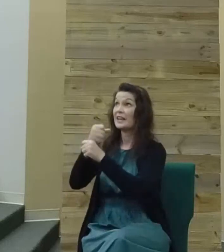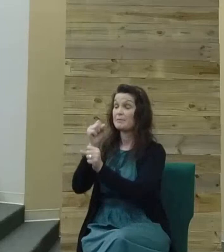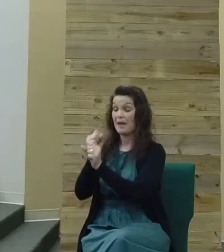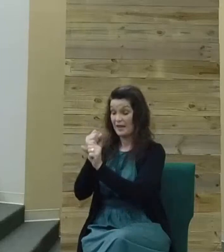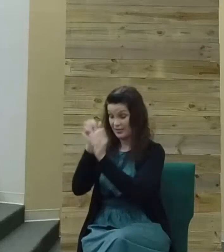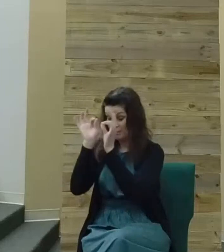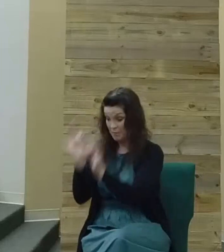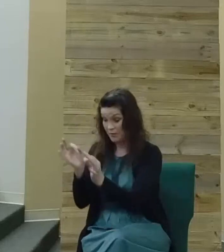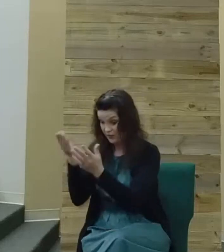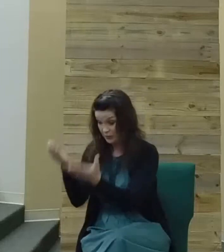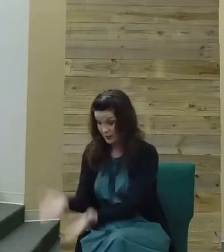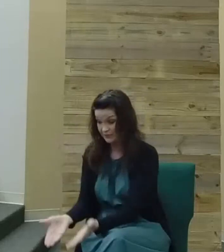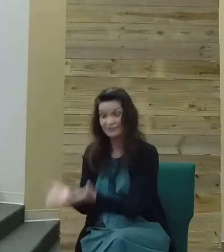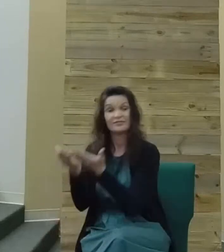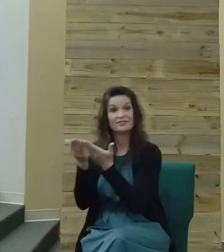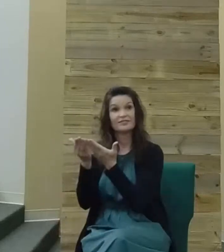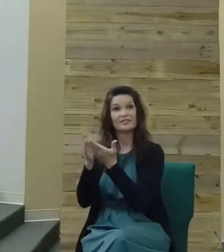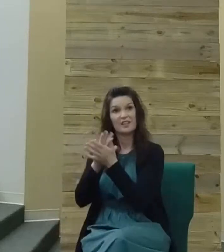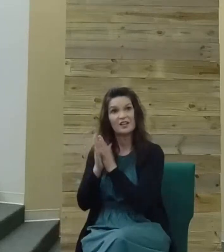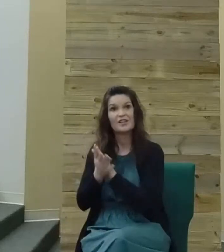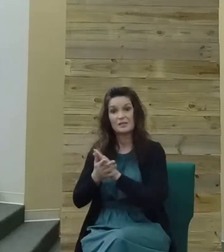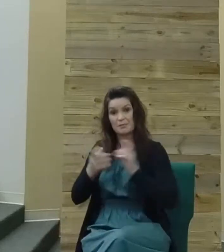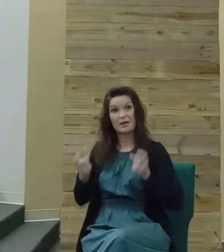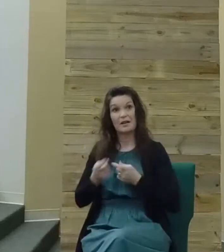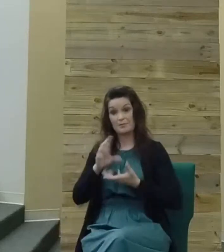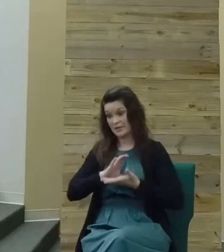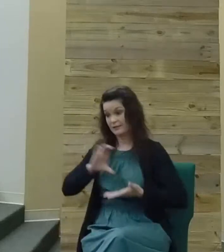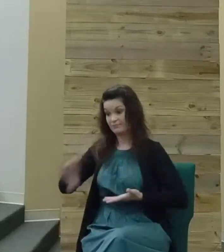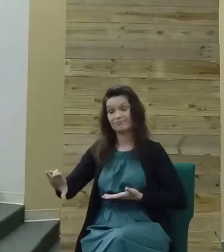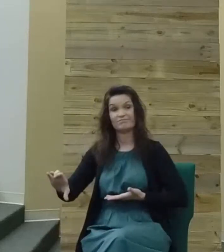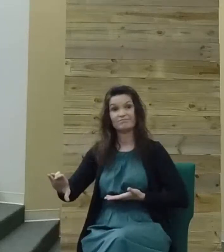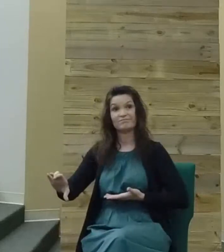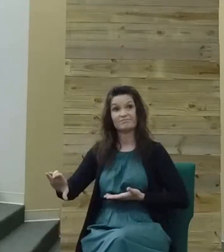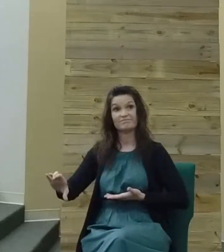know sin to become sin for us.